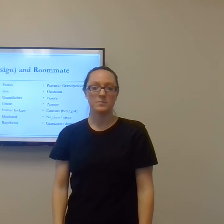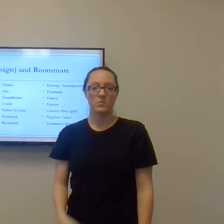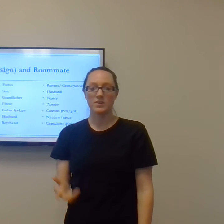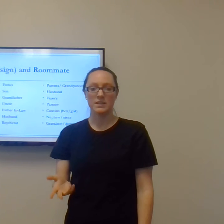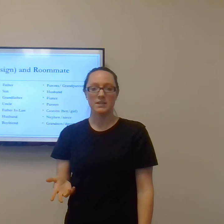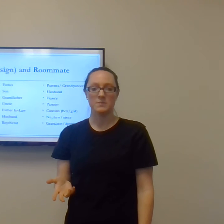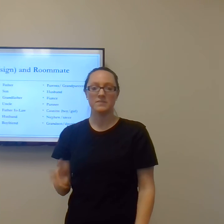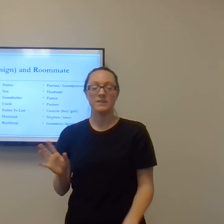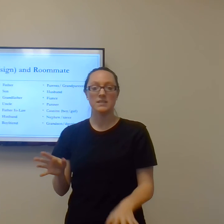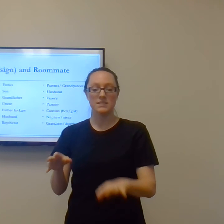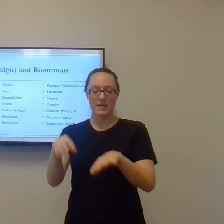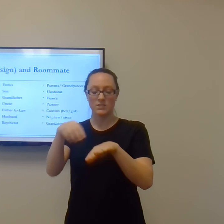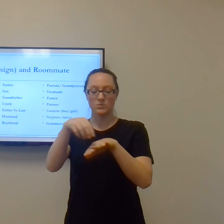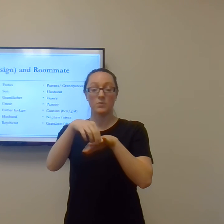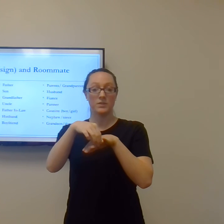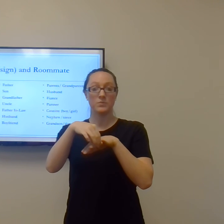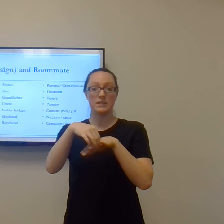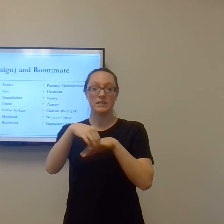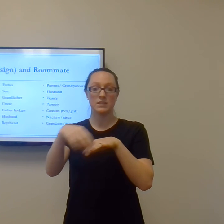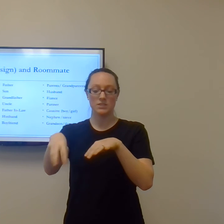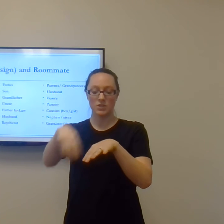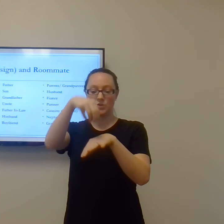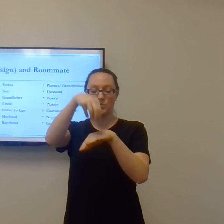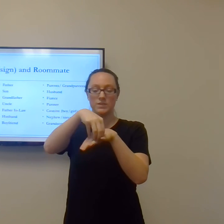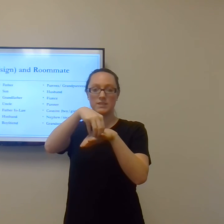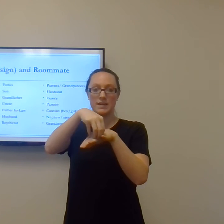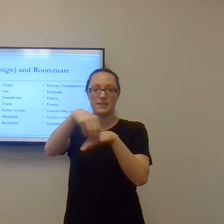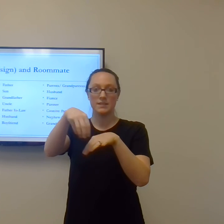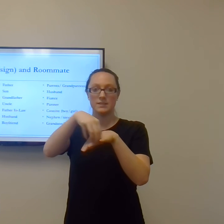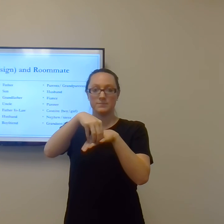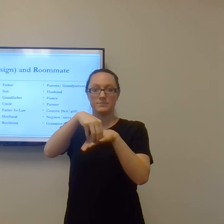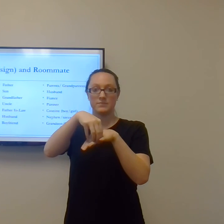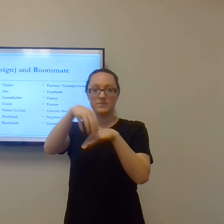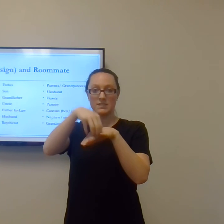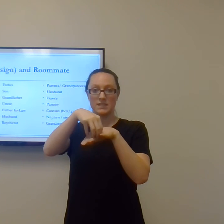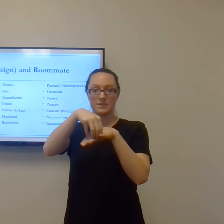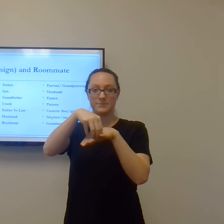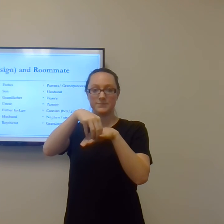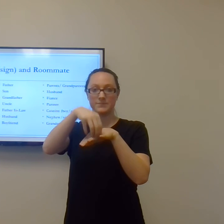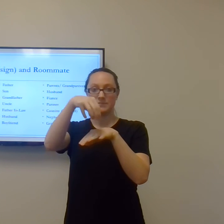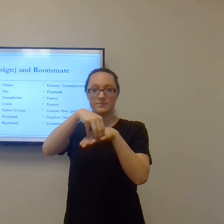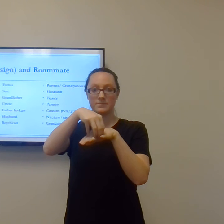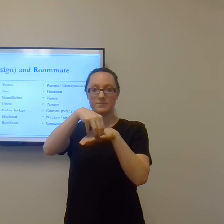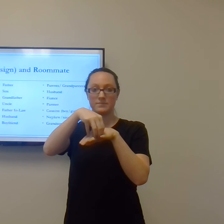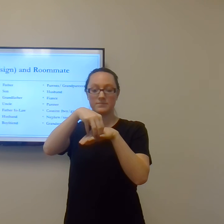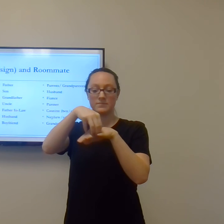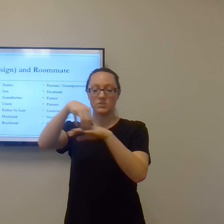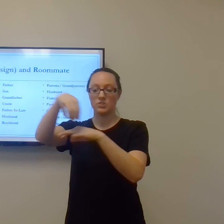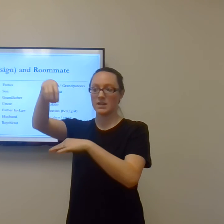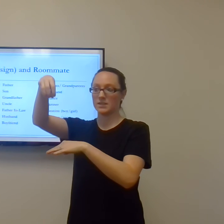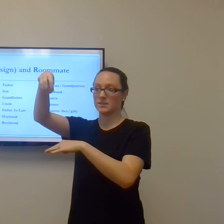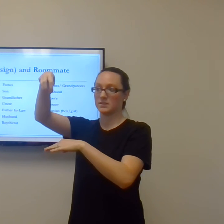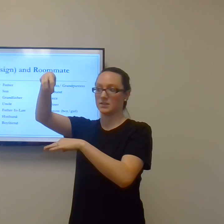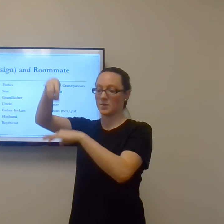We did husband. Fiance is with a ring, so you would say fiance. You just kind of cup